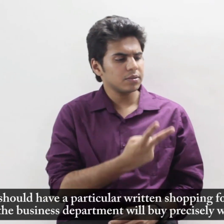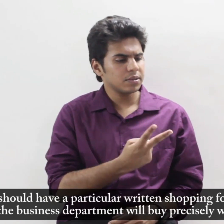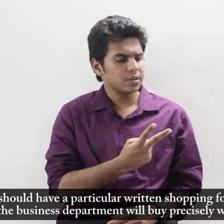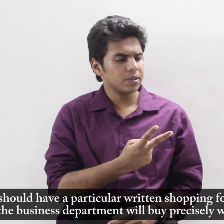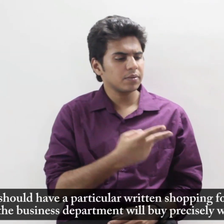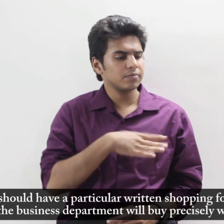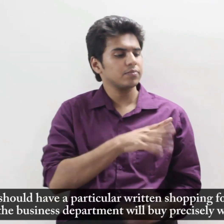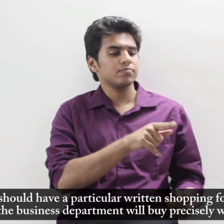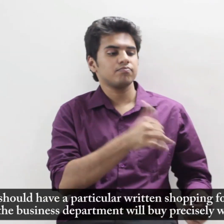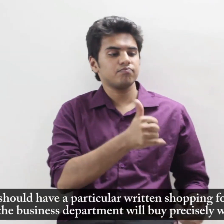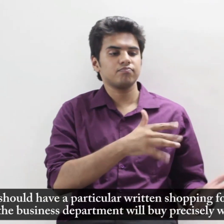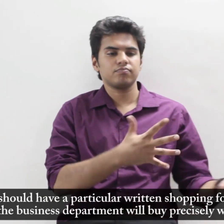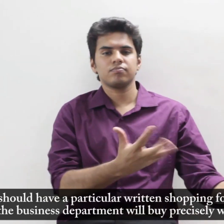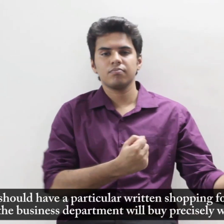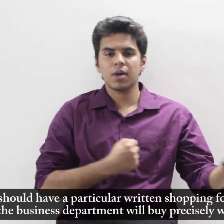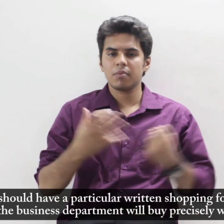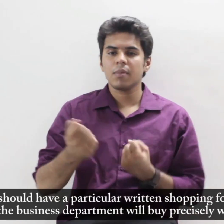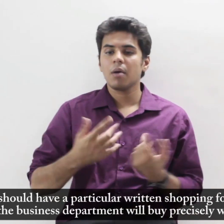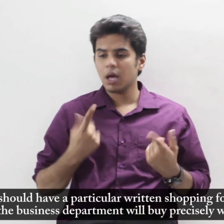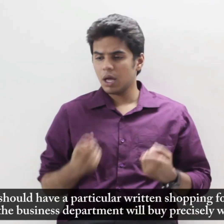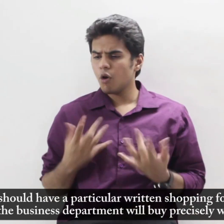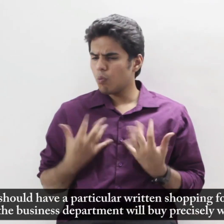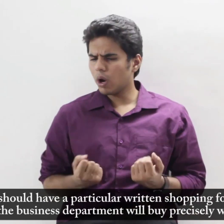buy precisely what's needed.